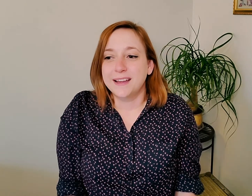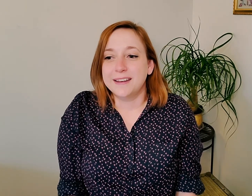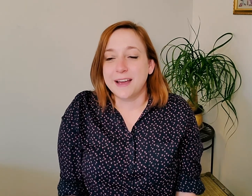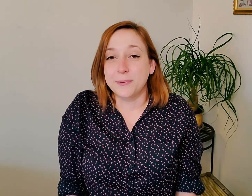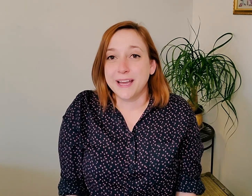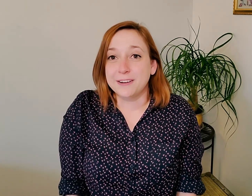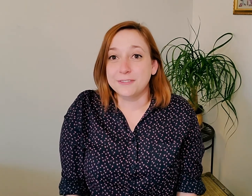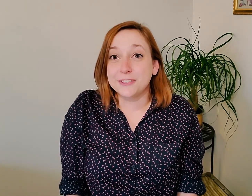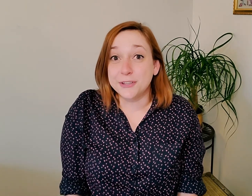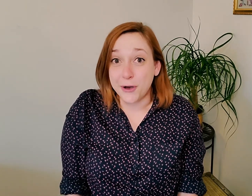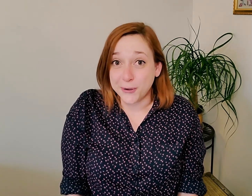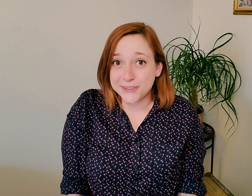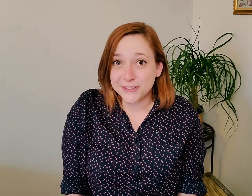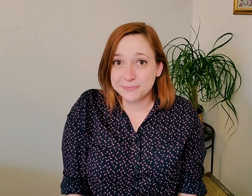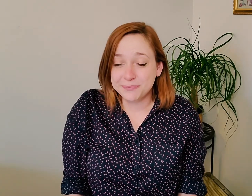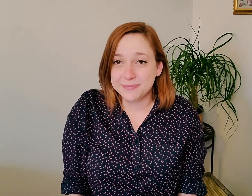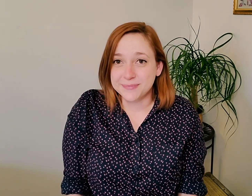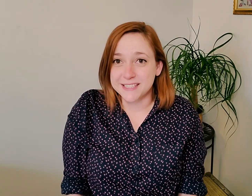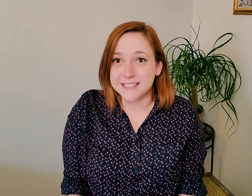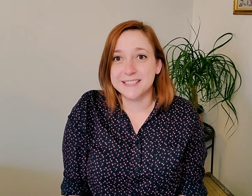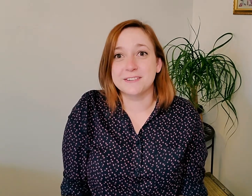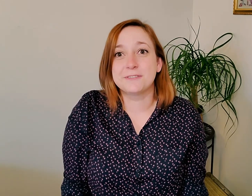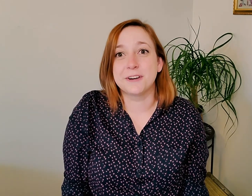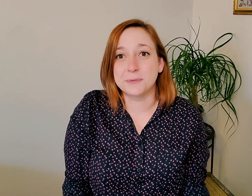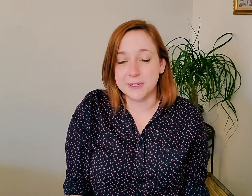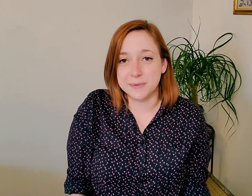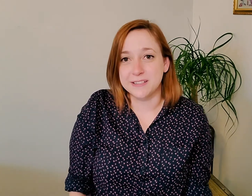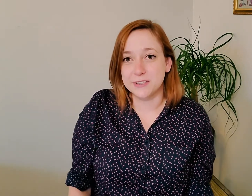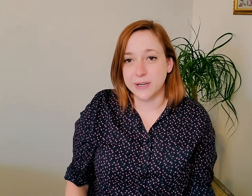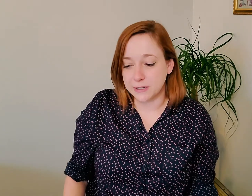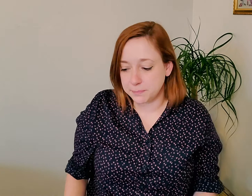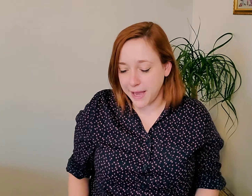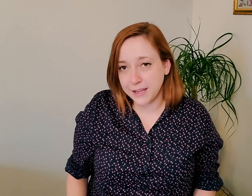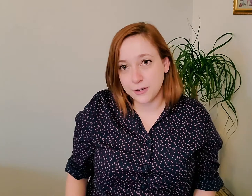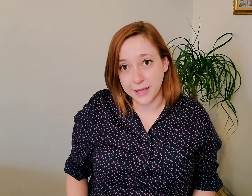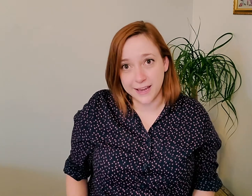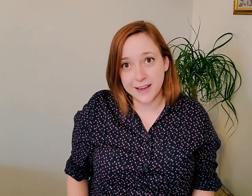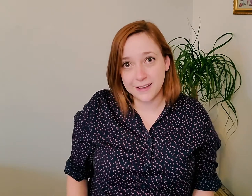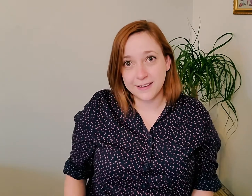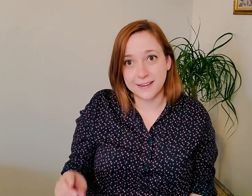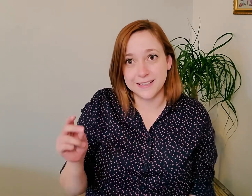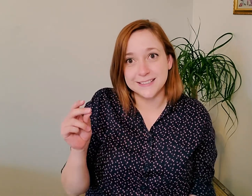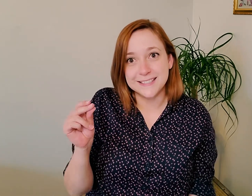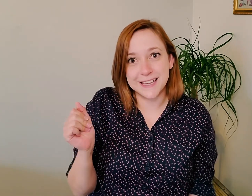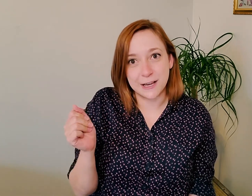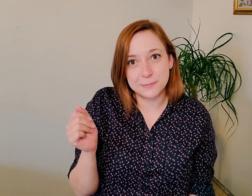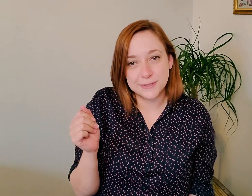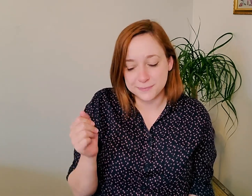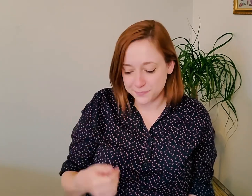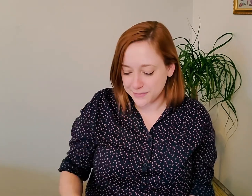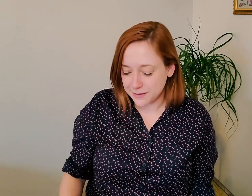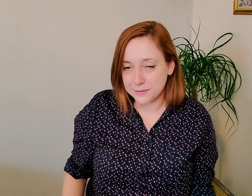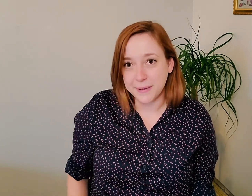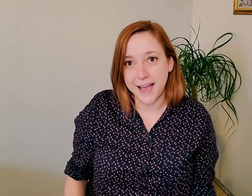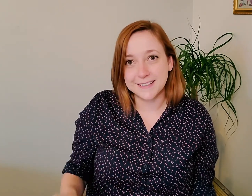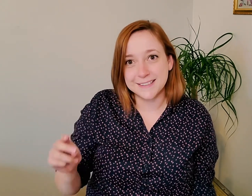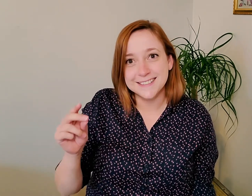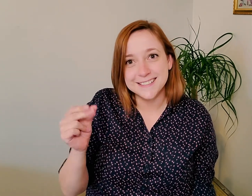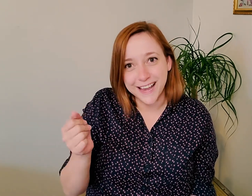Now we have dog. This is a fun one because you get to pat your leg and then snap. Pat and snap,